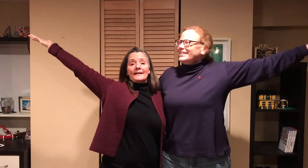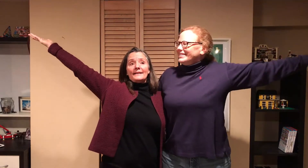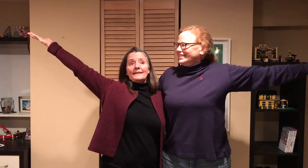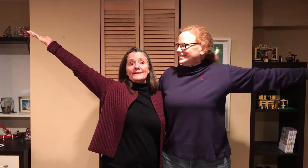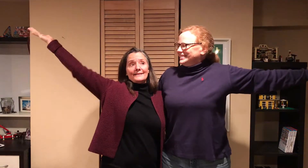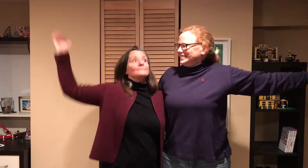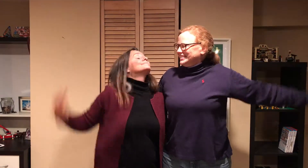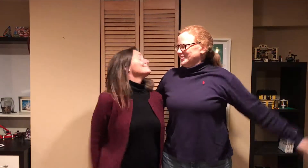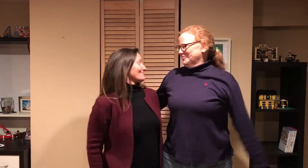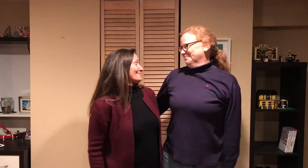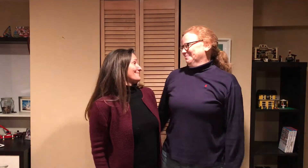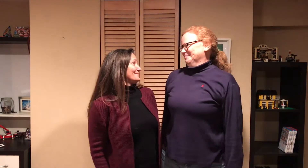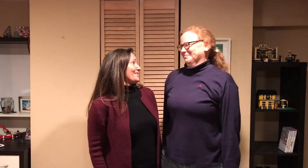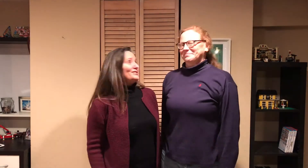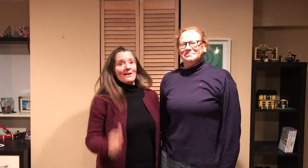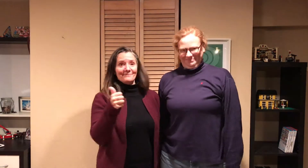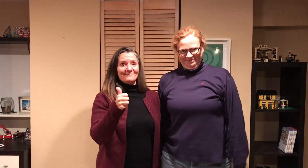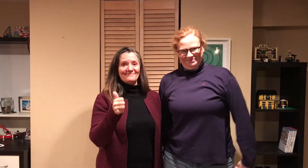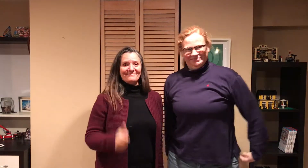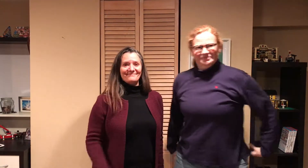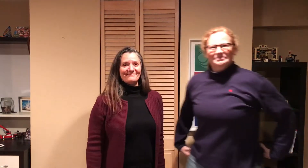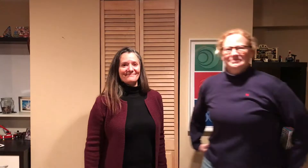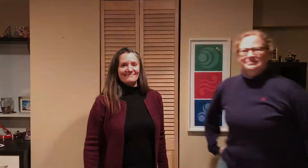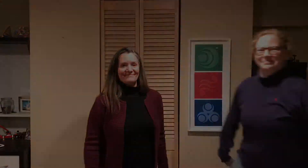God. Good job.